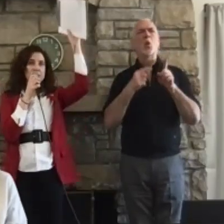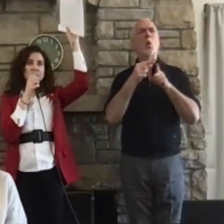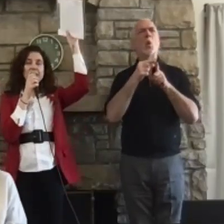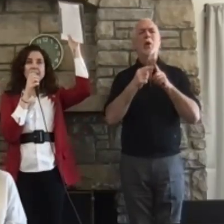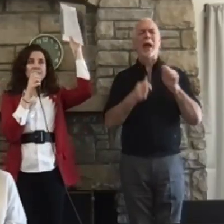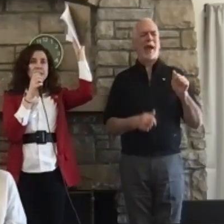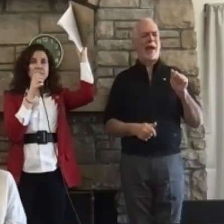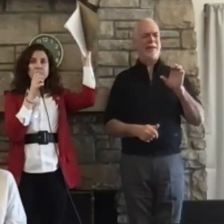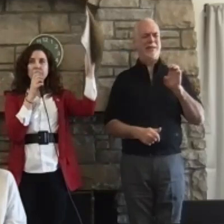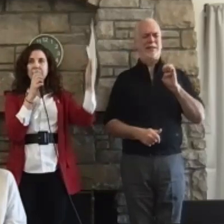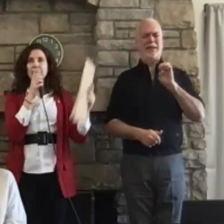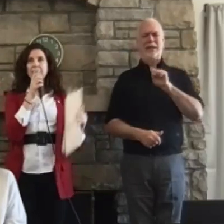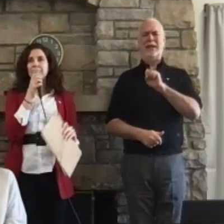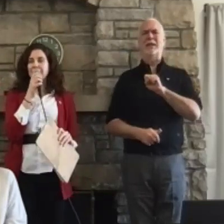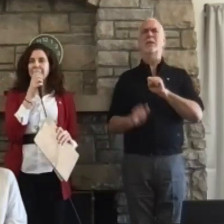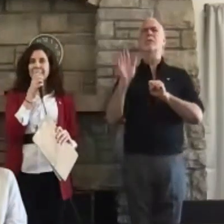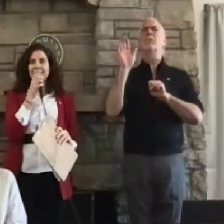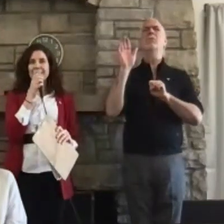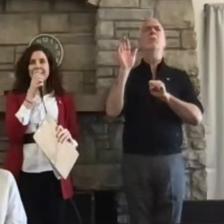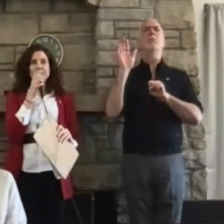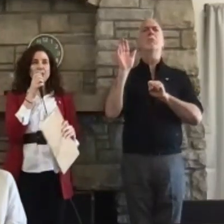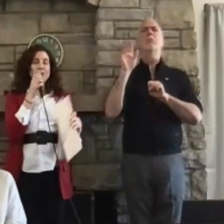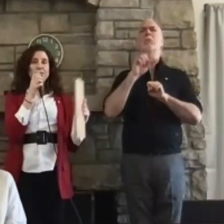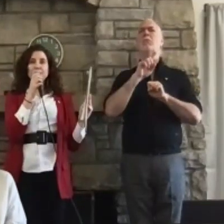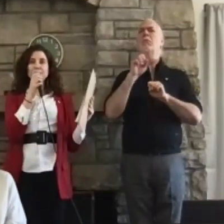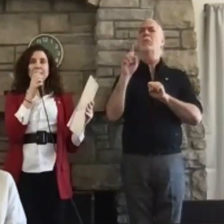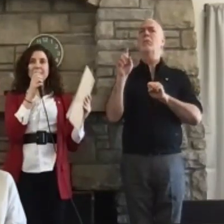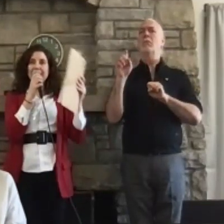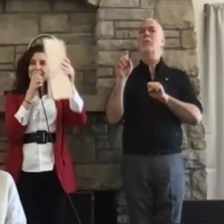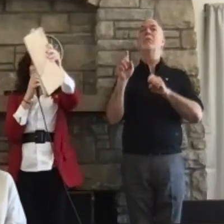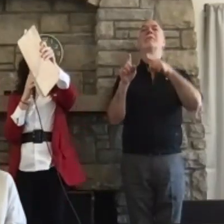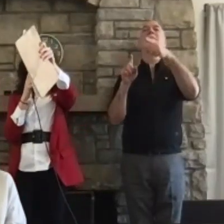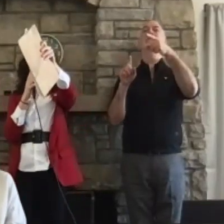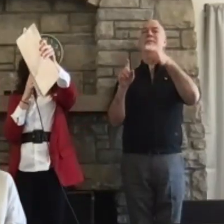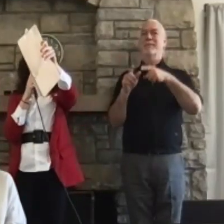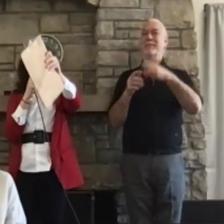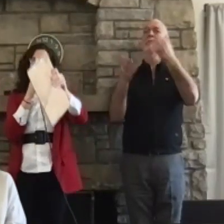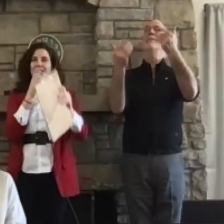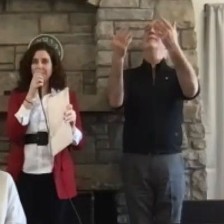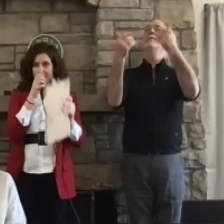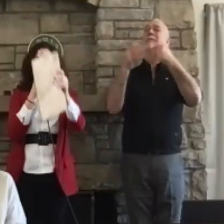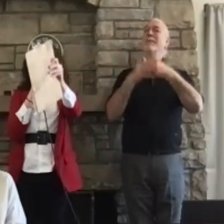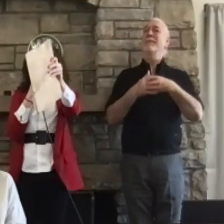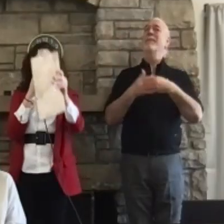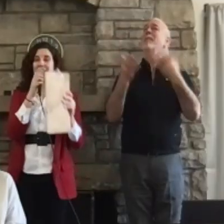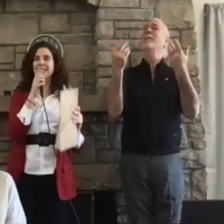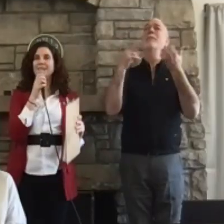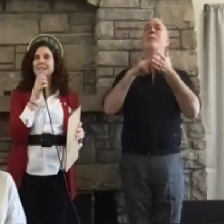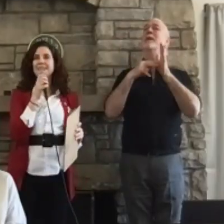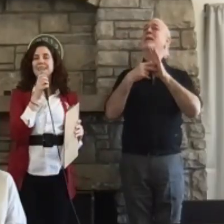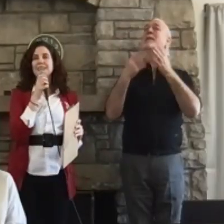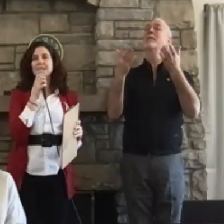you? You can raise your hand if you're able. Or if you feel so inclined. Sure. Go